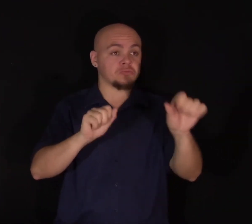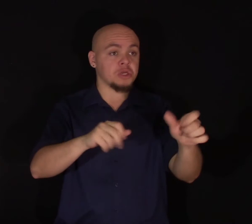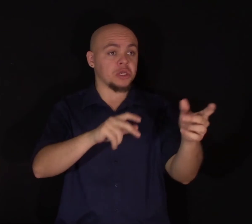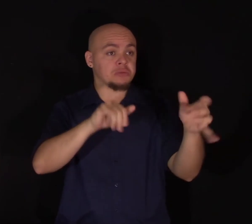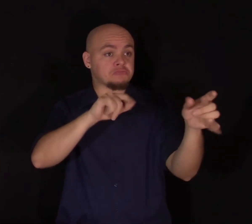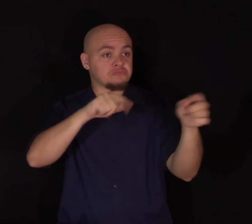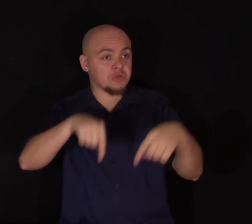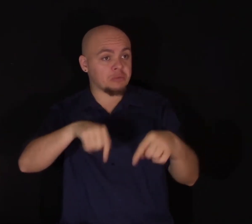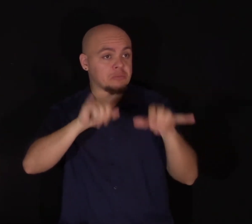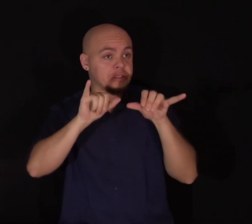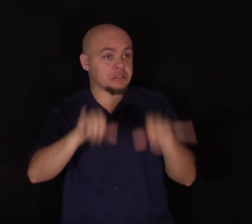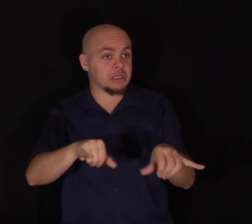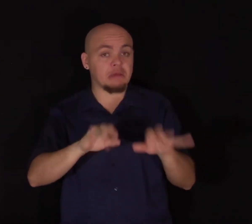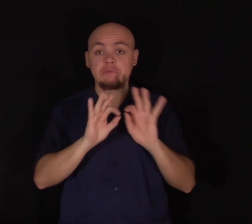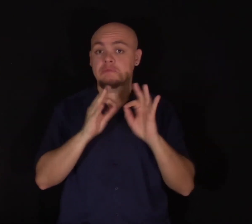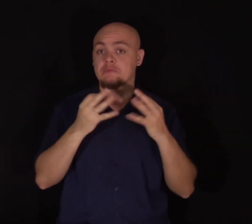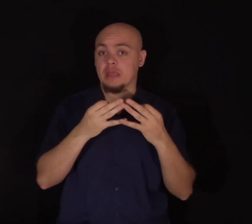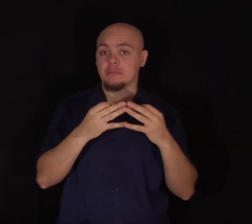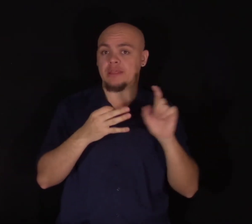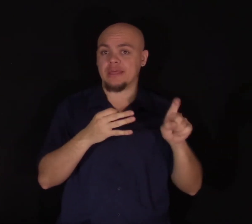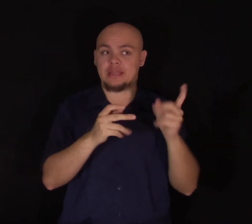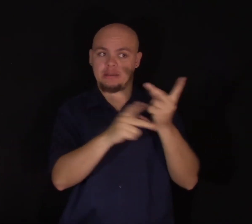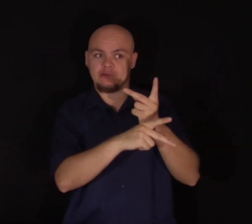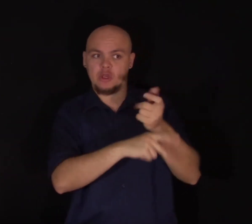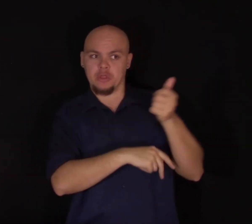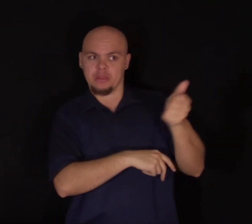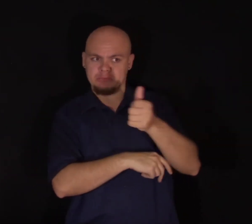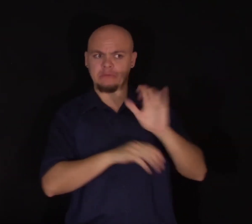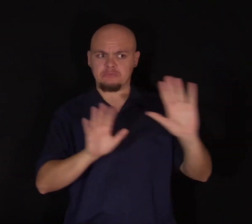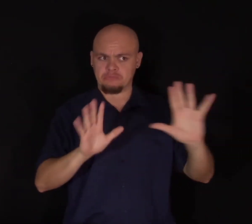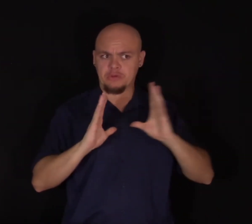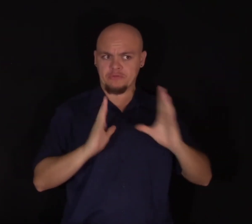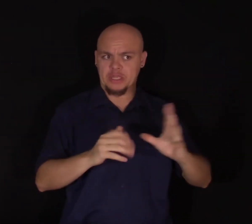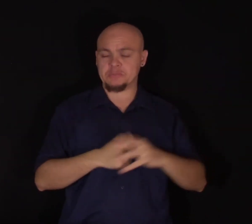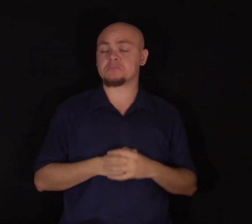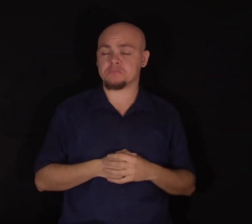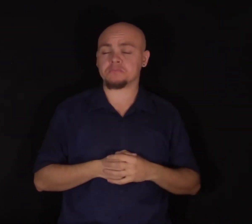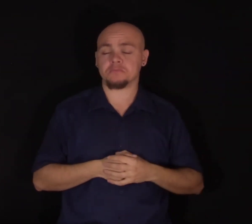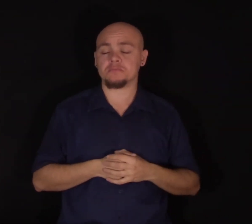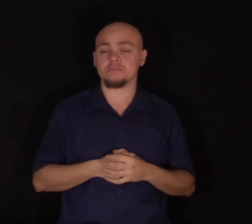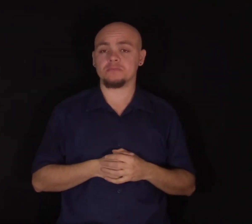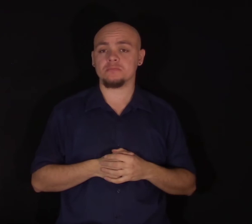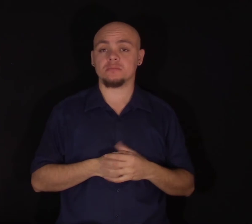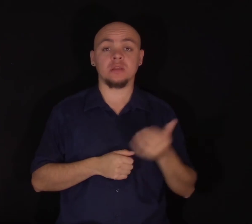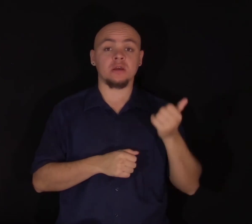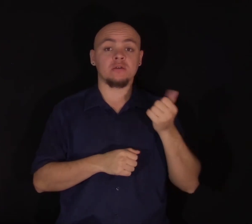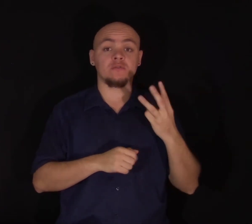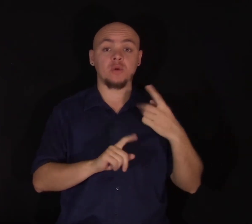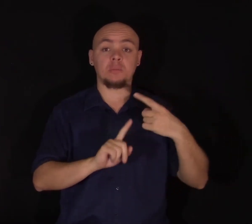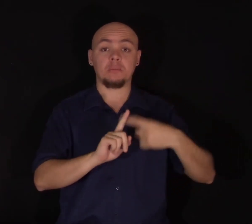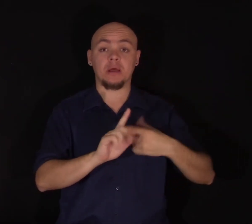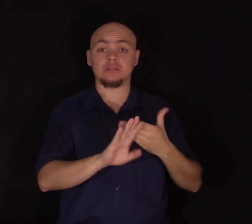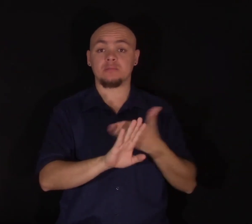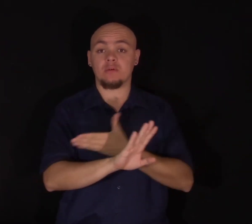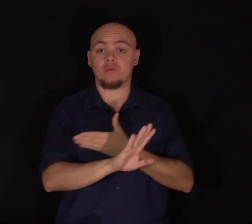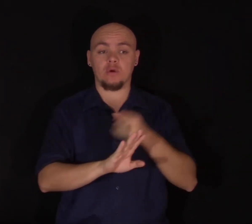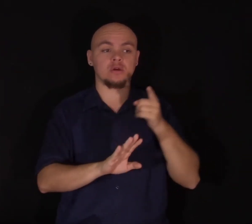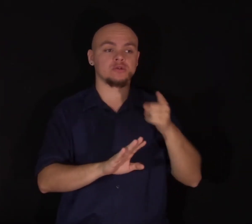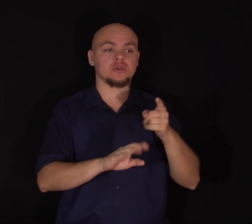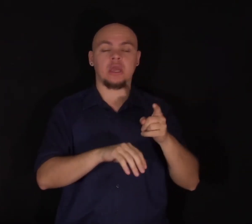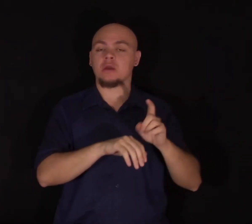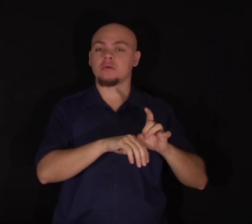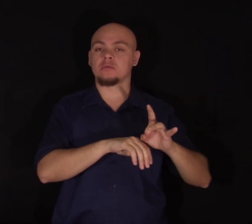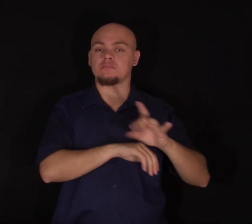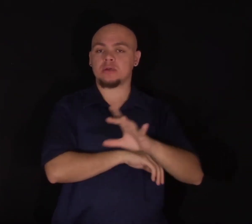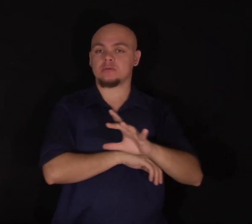I knew her family had some things that they needed to get figured out and squared away. A couple months before, she had been removed from where she was